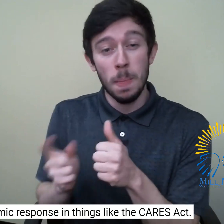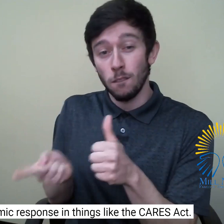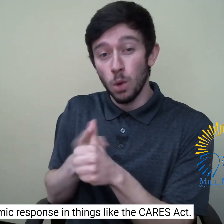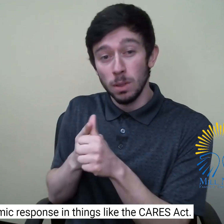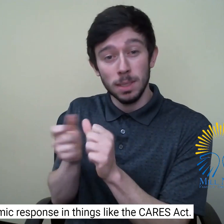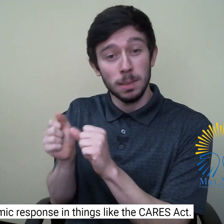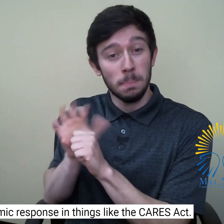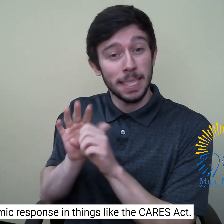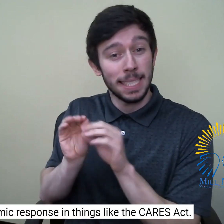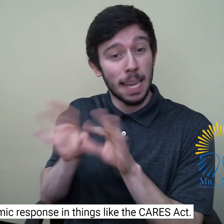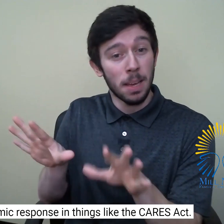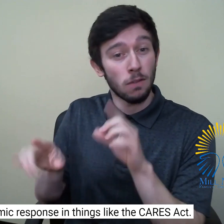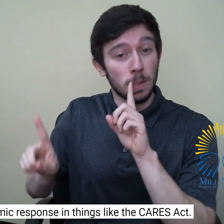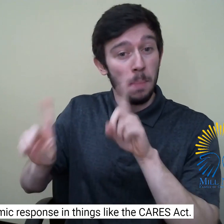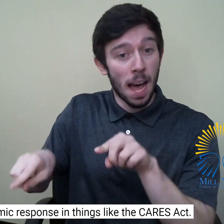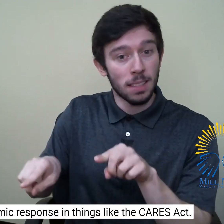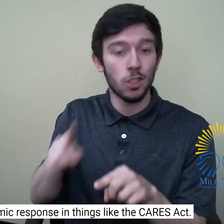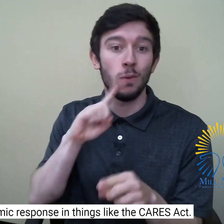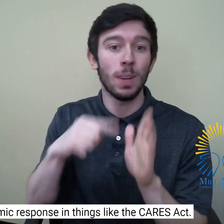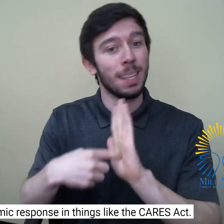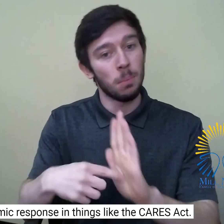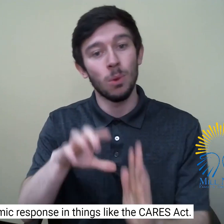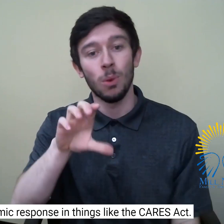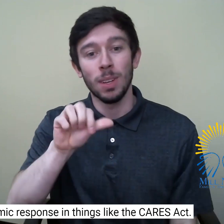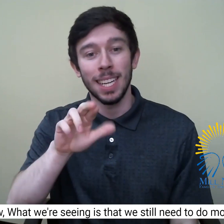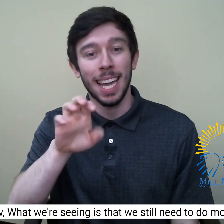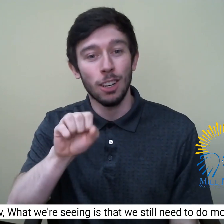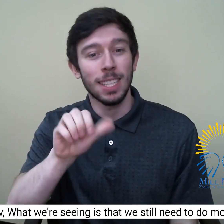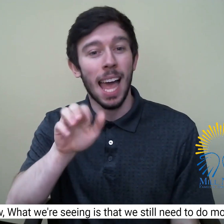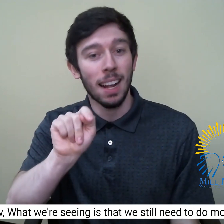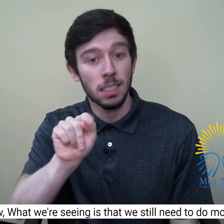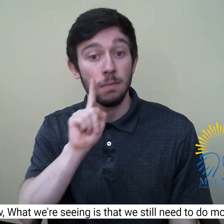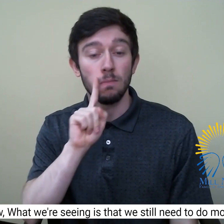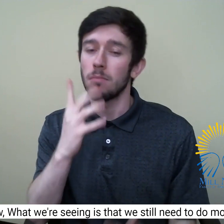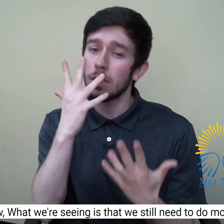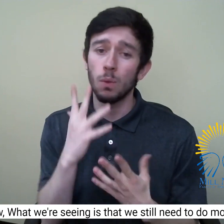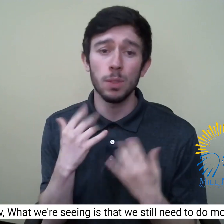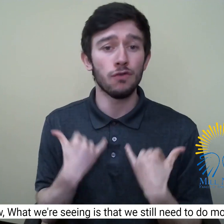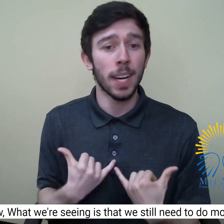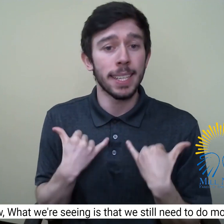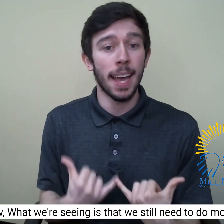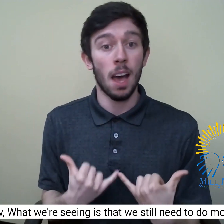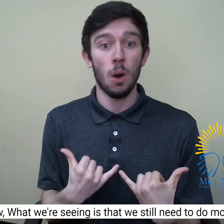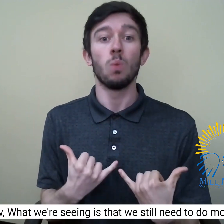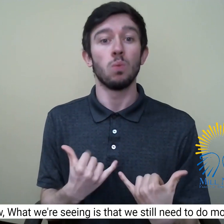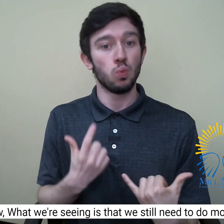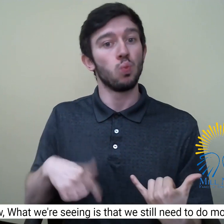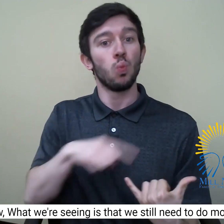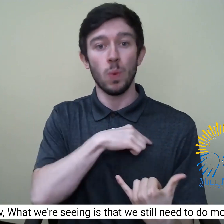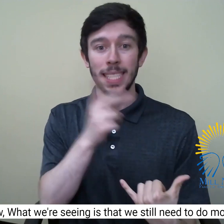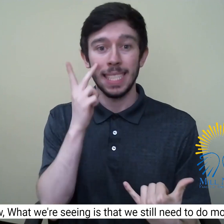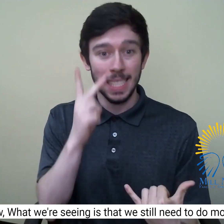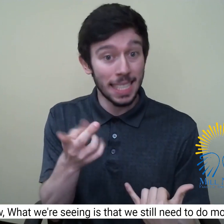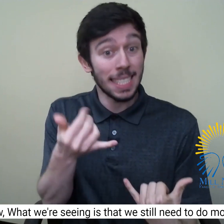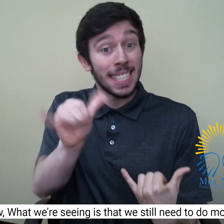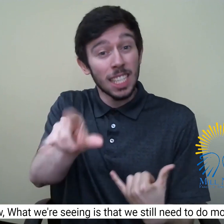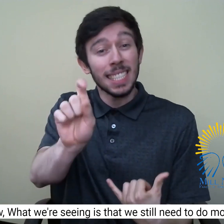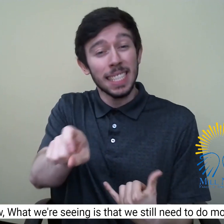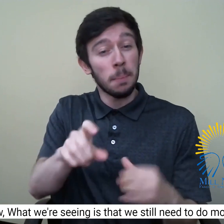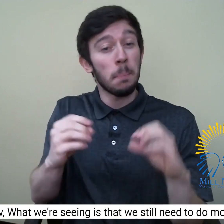pandemic response in things like the CARES Act. Unfortunately, right now, what we're seeing is that we still need to do more.